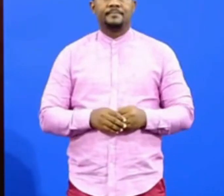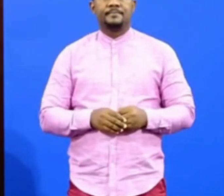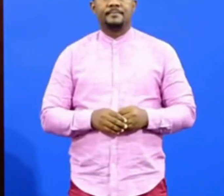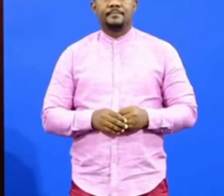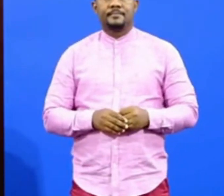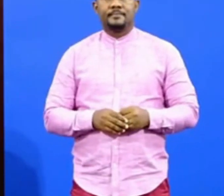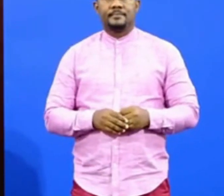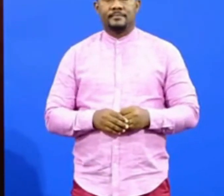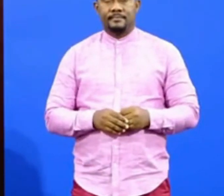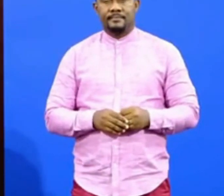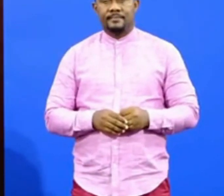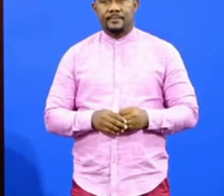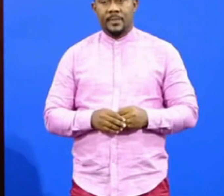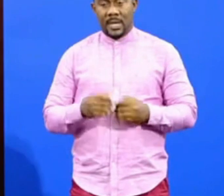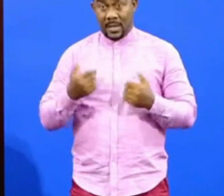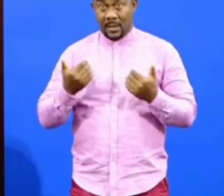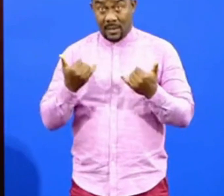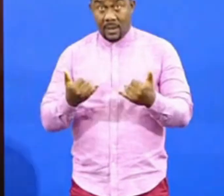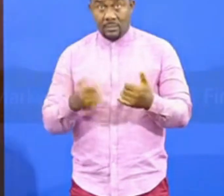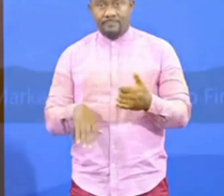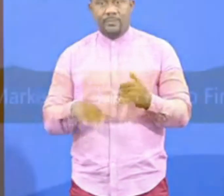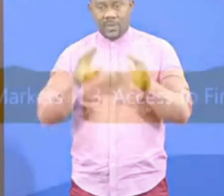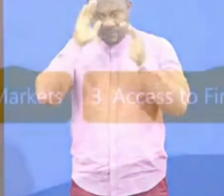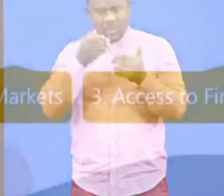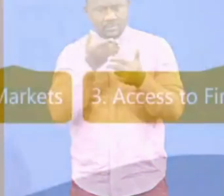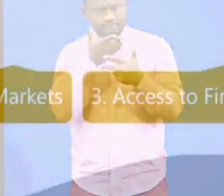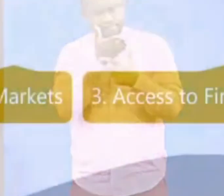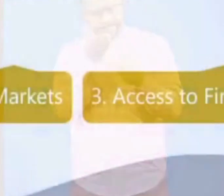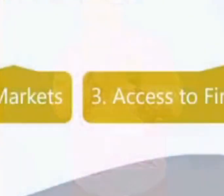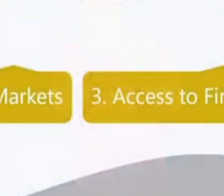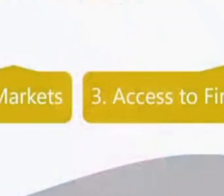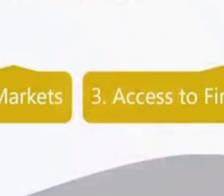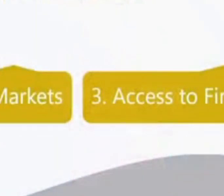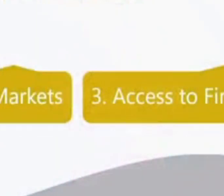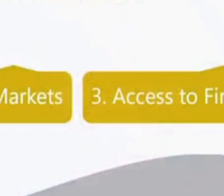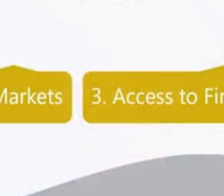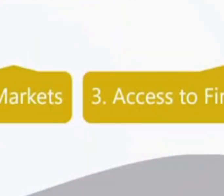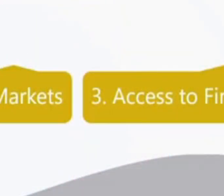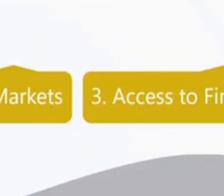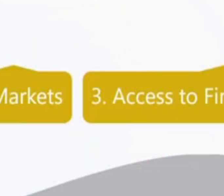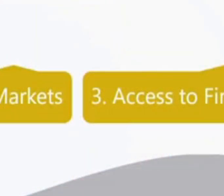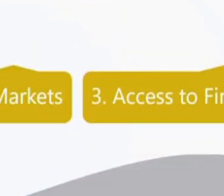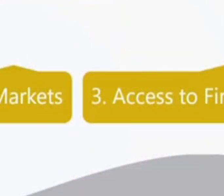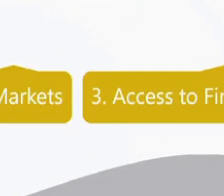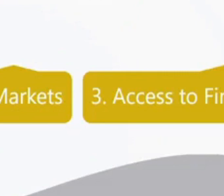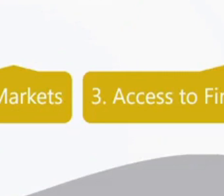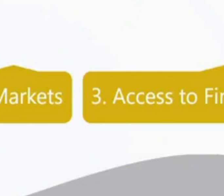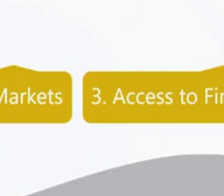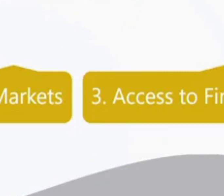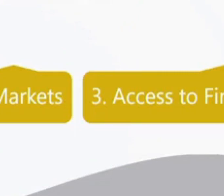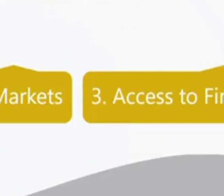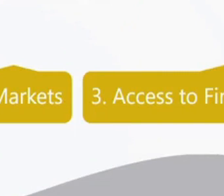So these are the three key areas we want to talk about today. The Ghana Commodity Exchange is there to intervene in these three areas: access